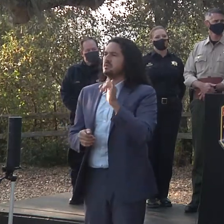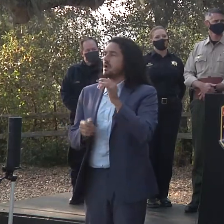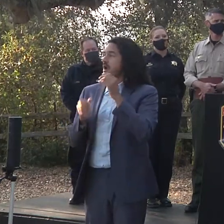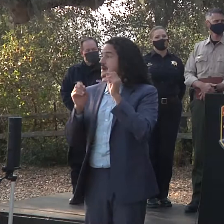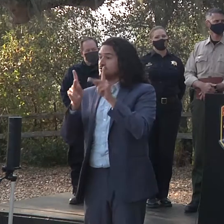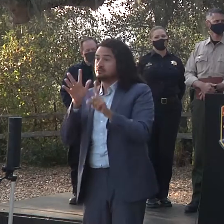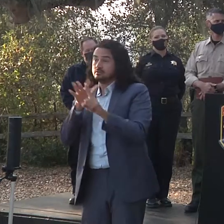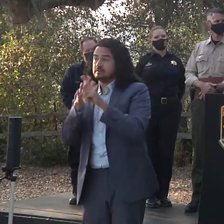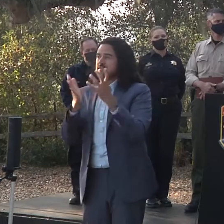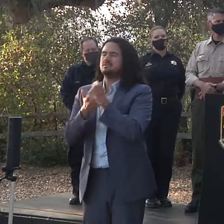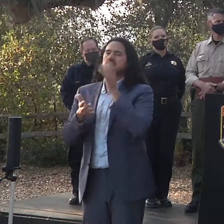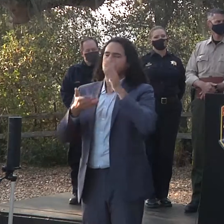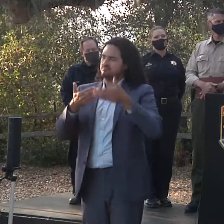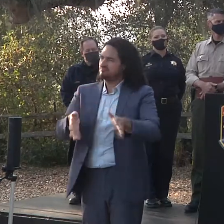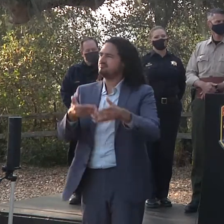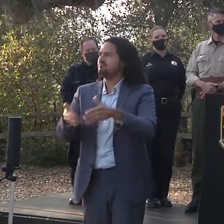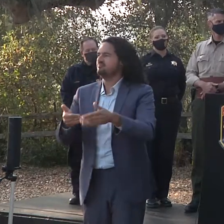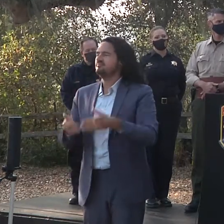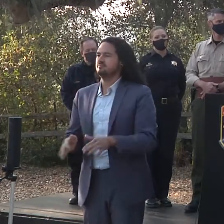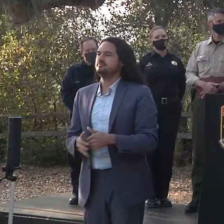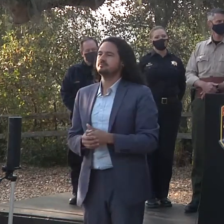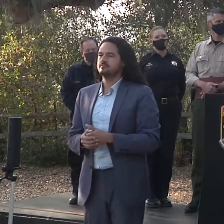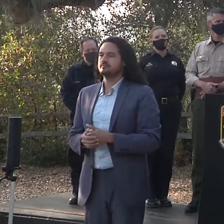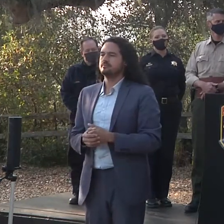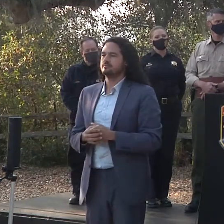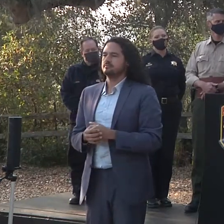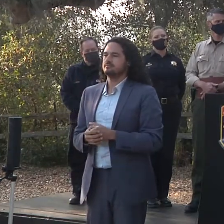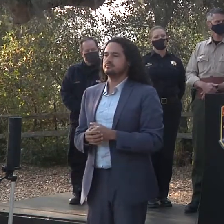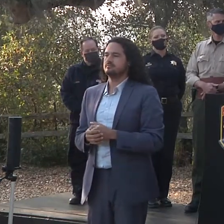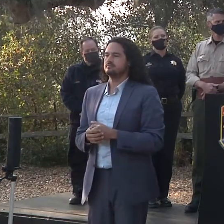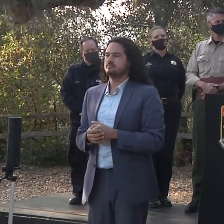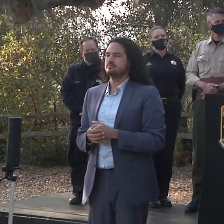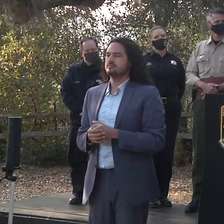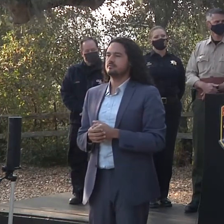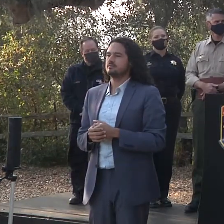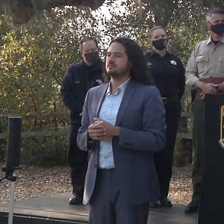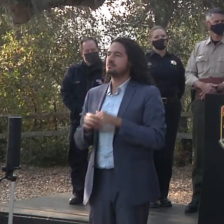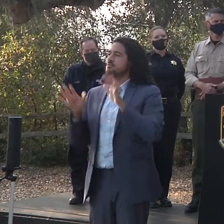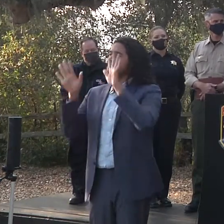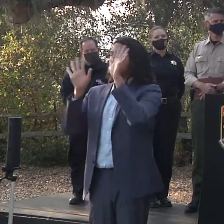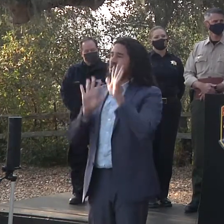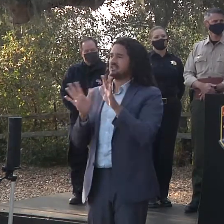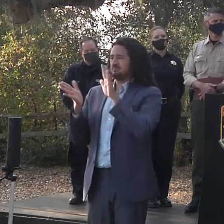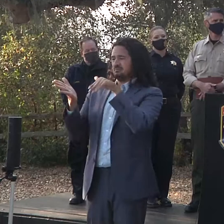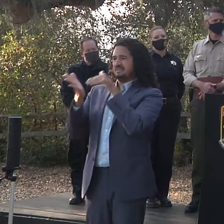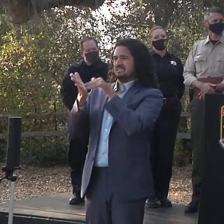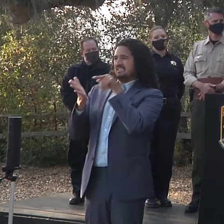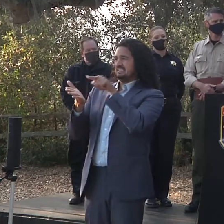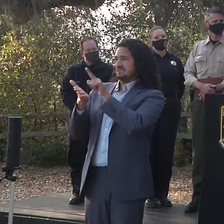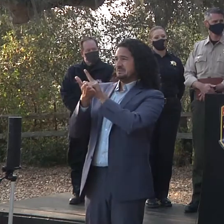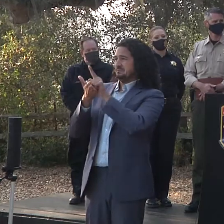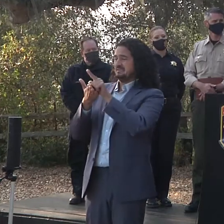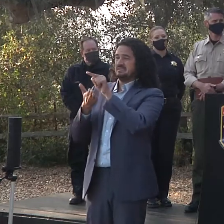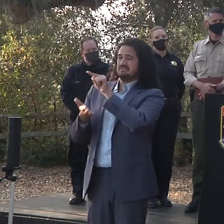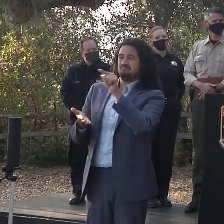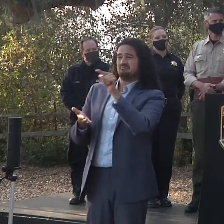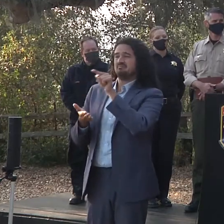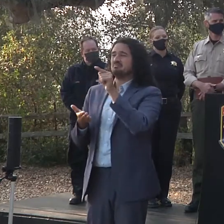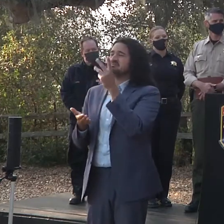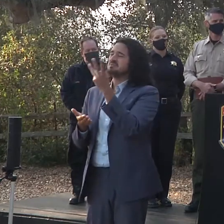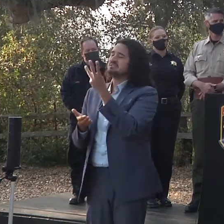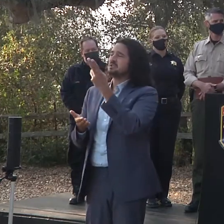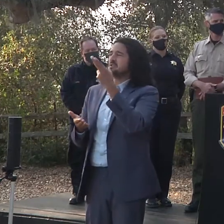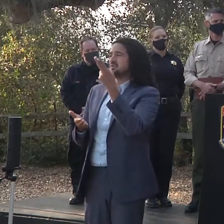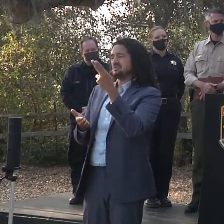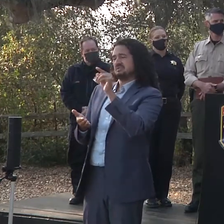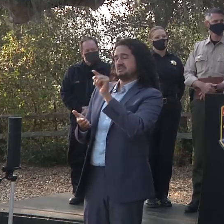weather coming up about mid to later week, we're starting to see as that pushes off and off, about Wednesday, Thursday, we're looking